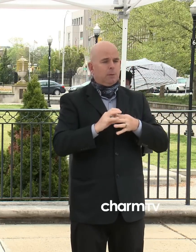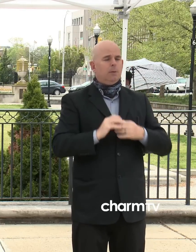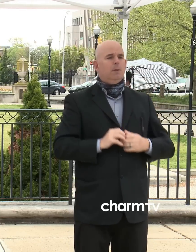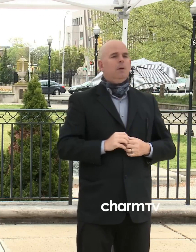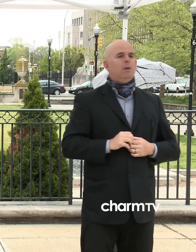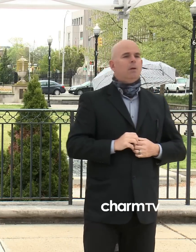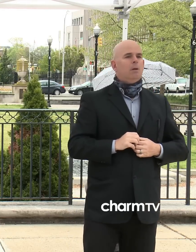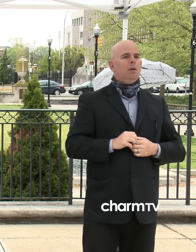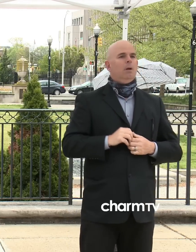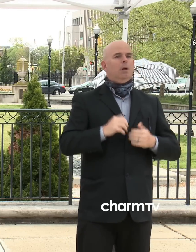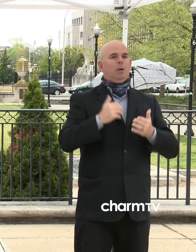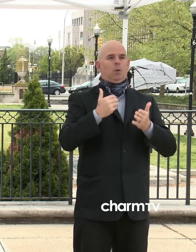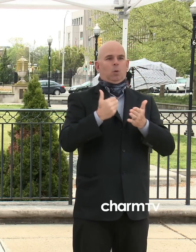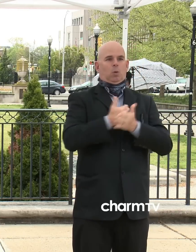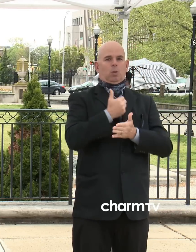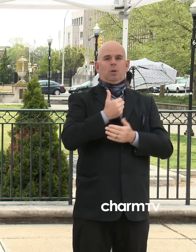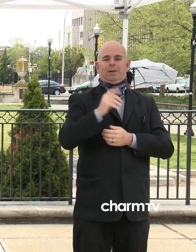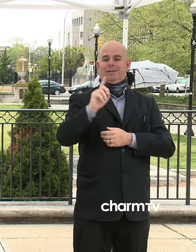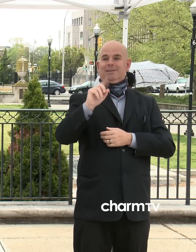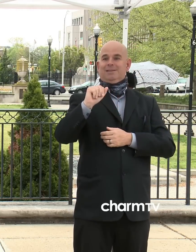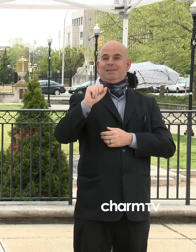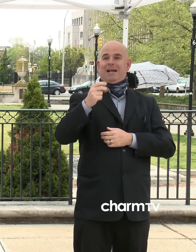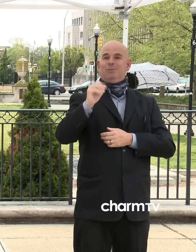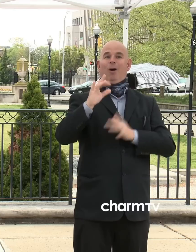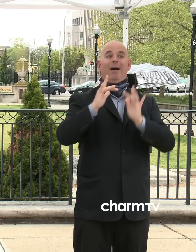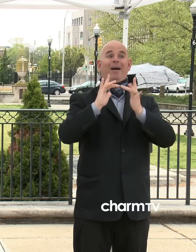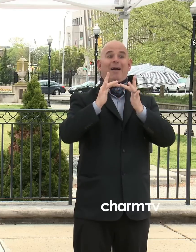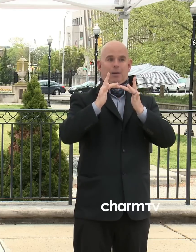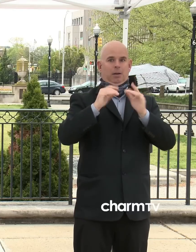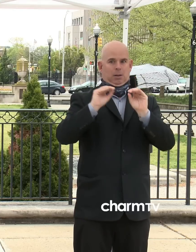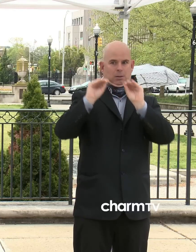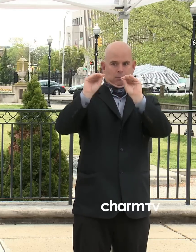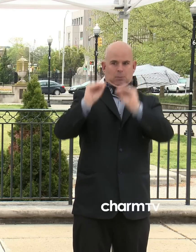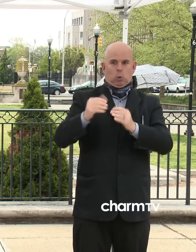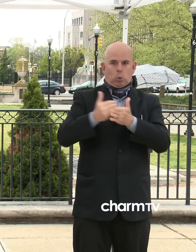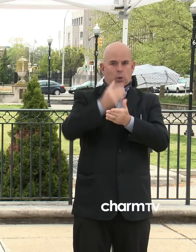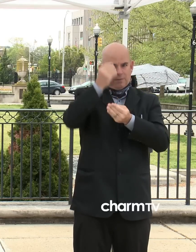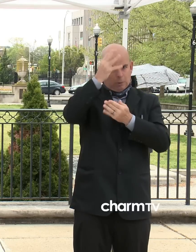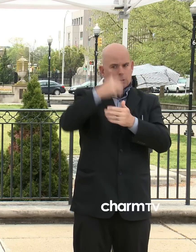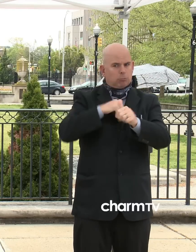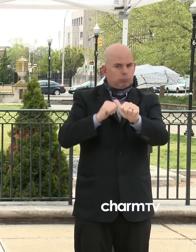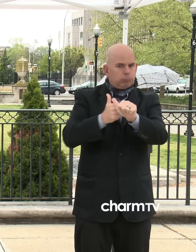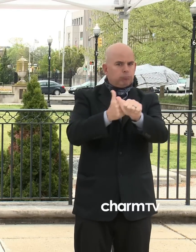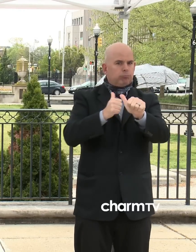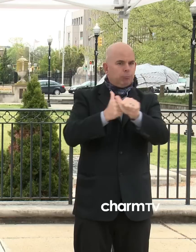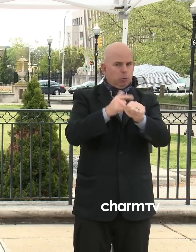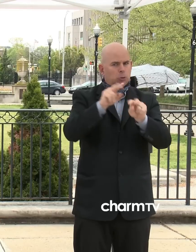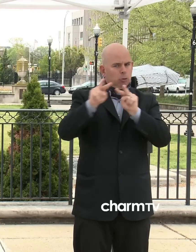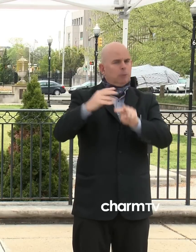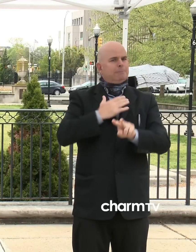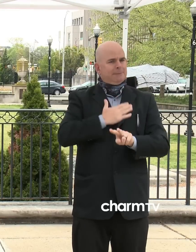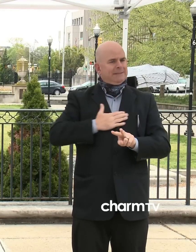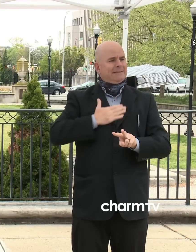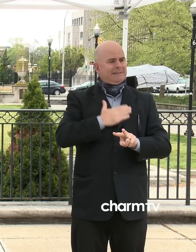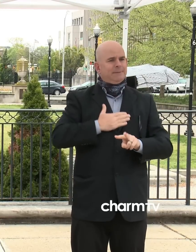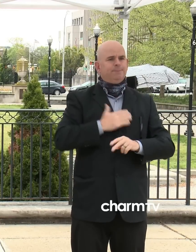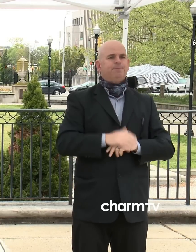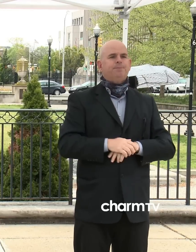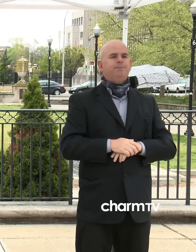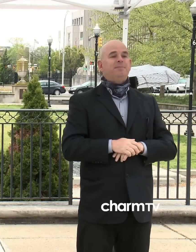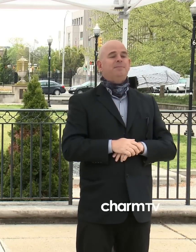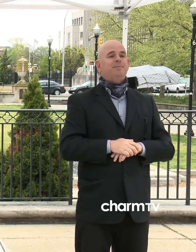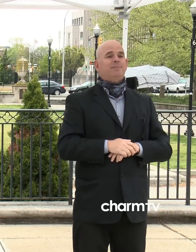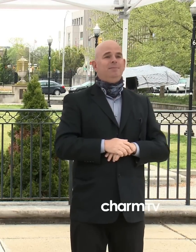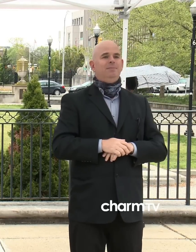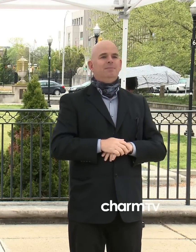with essential information around this pandemic. And most recently, we rolled out our